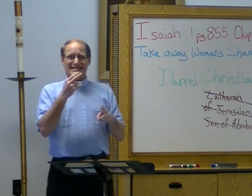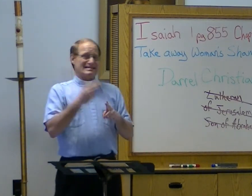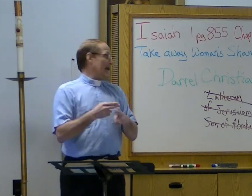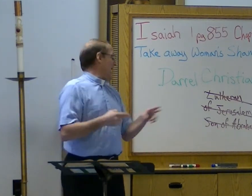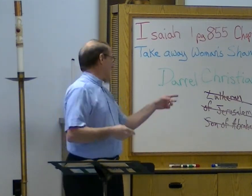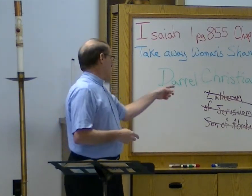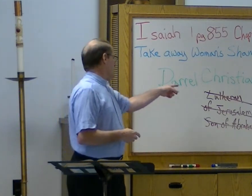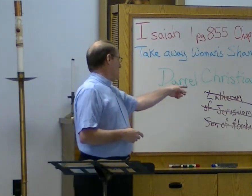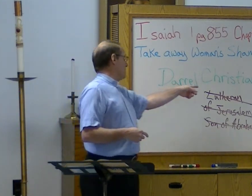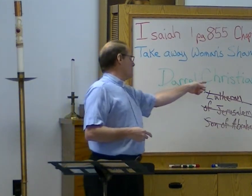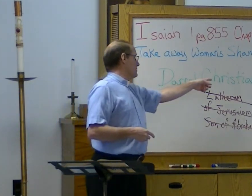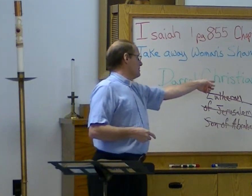Last name,